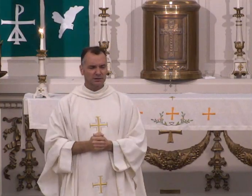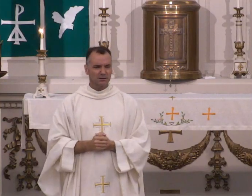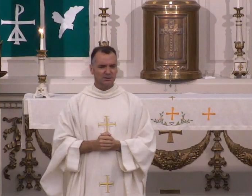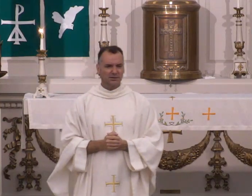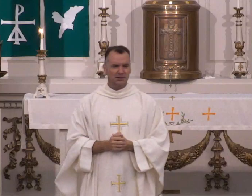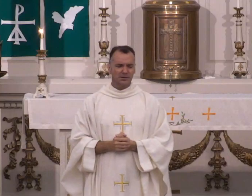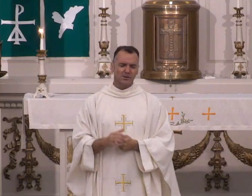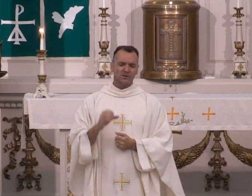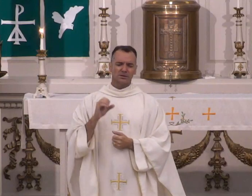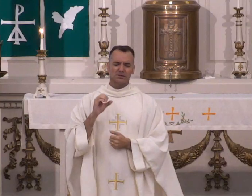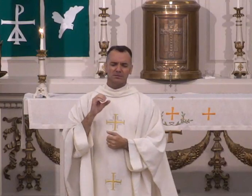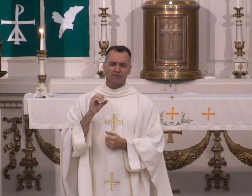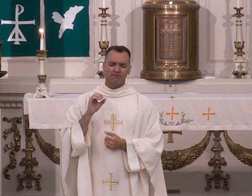And as she prayed,